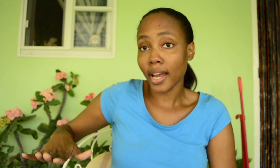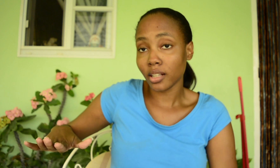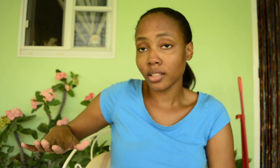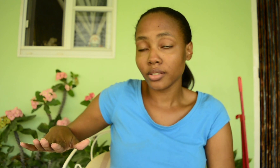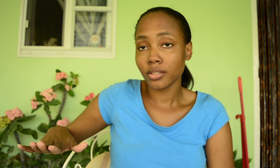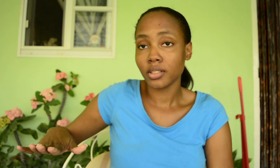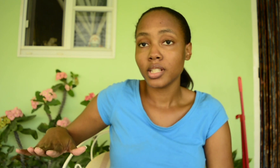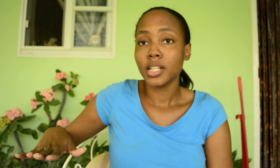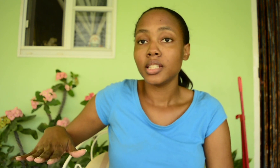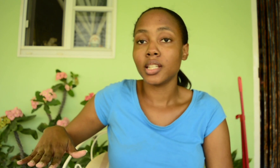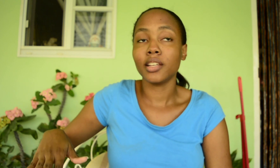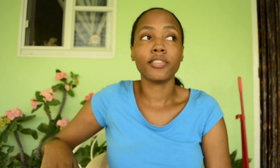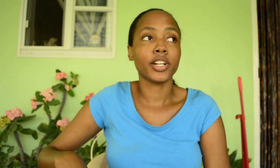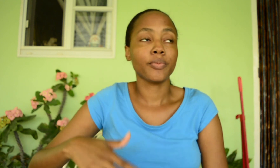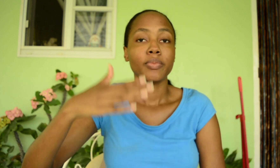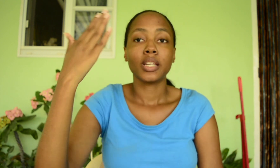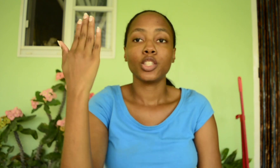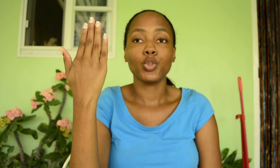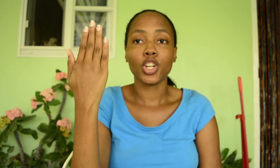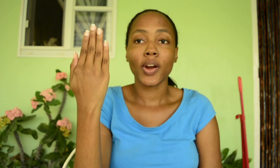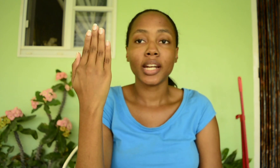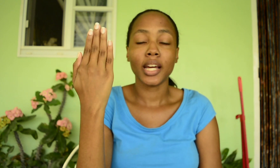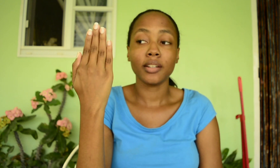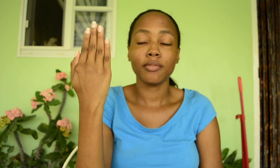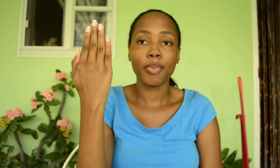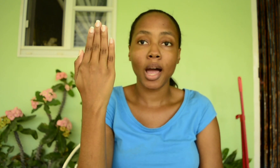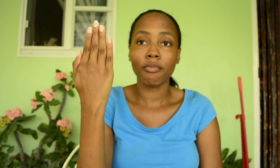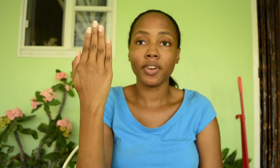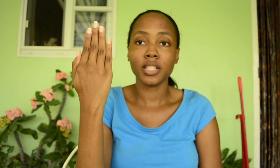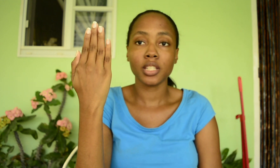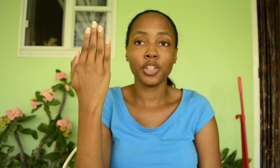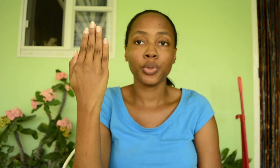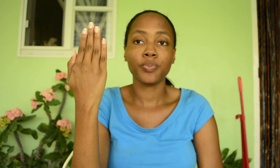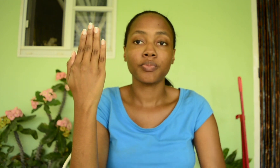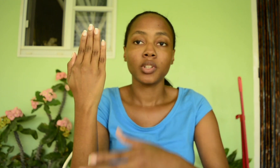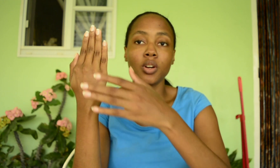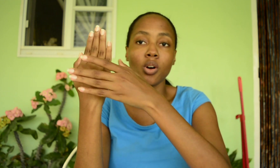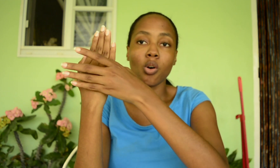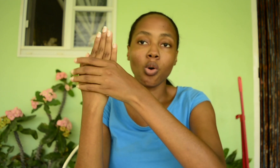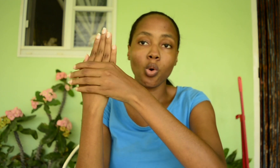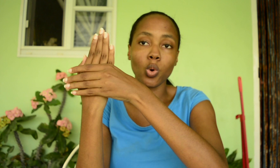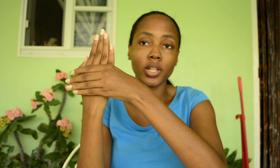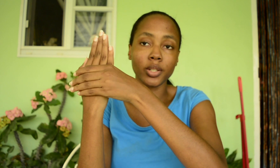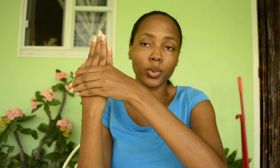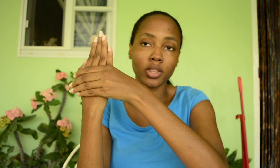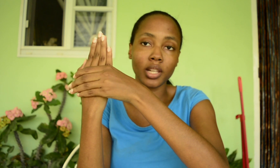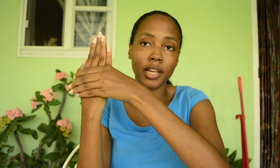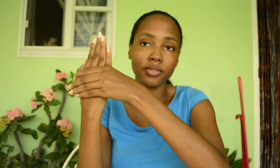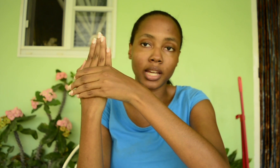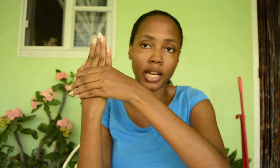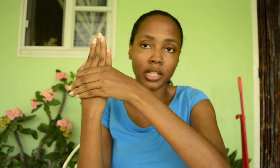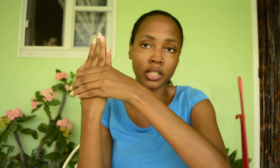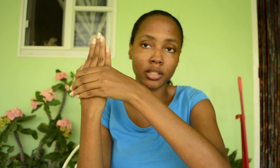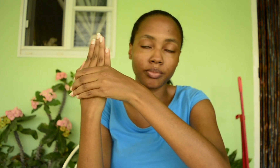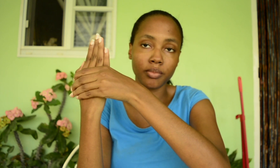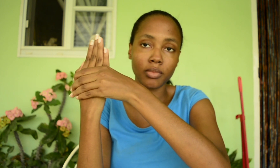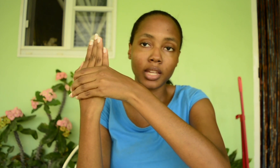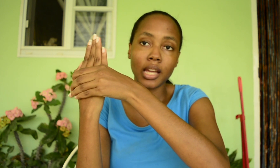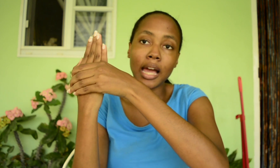child deliver. Use your right hand, palm facing you. Hold it with the left hand and